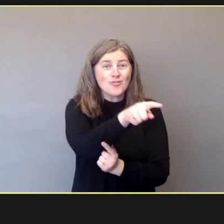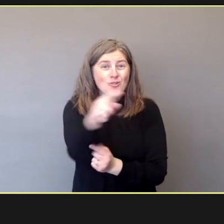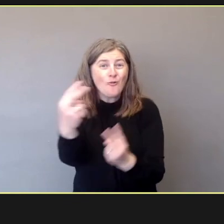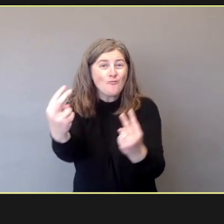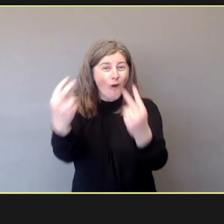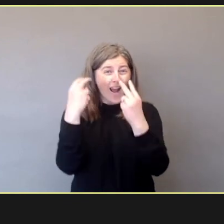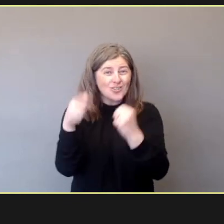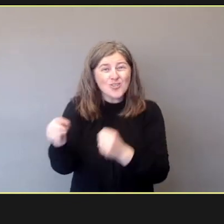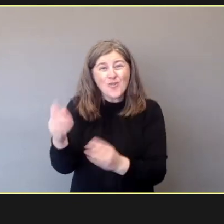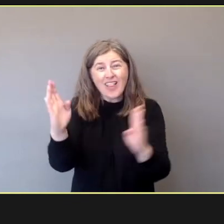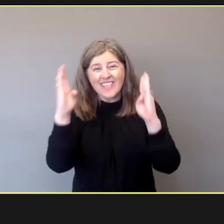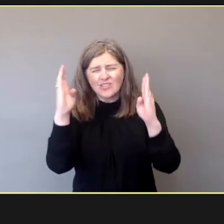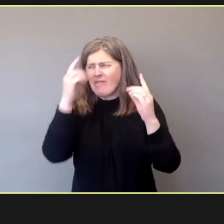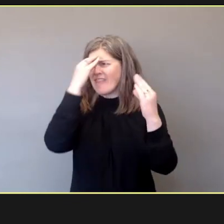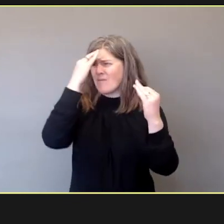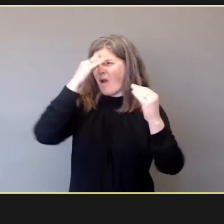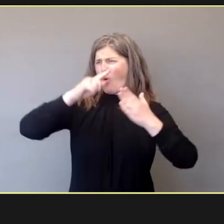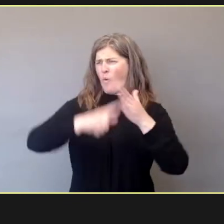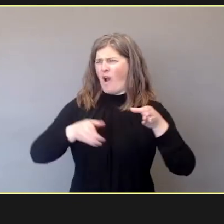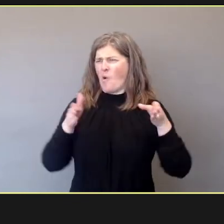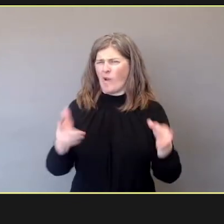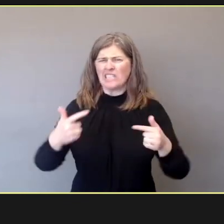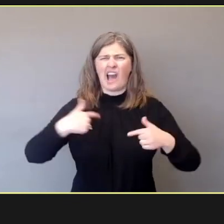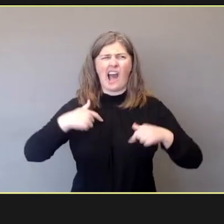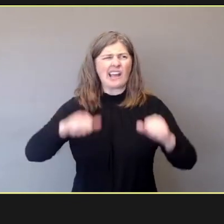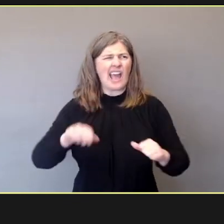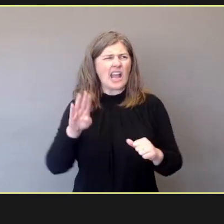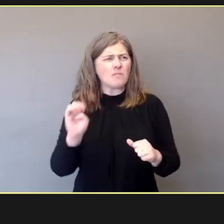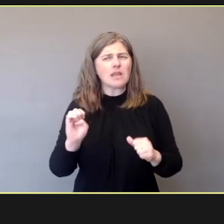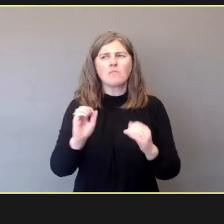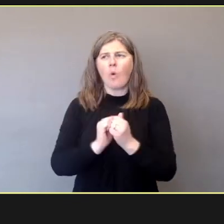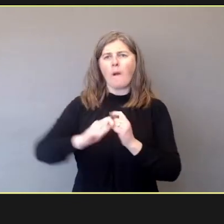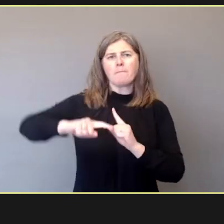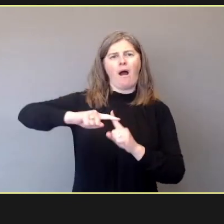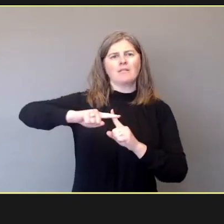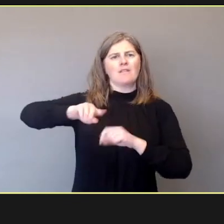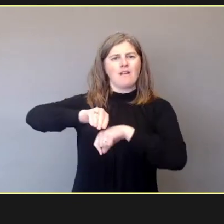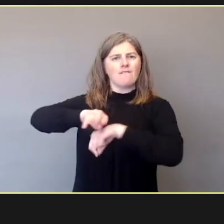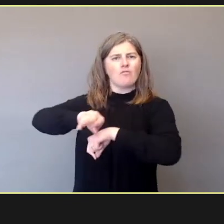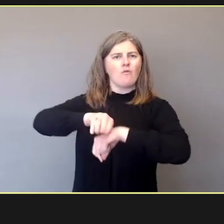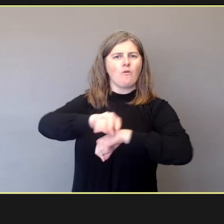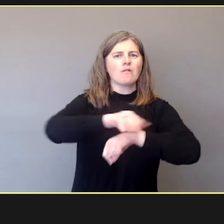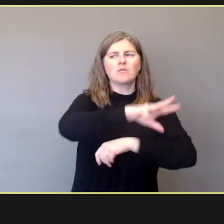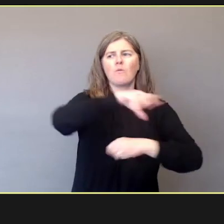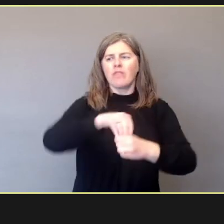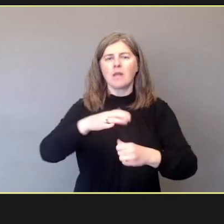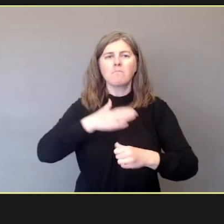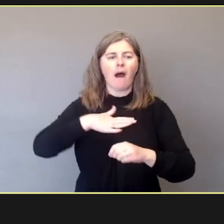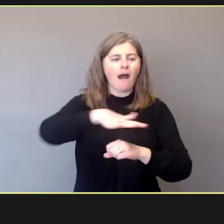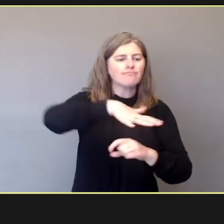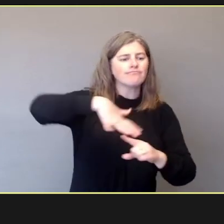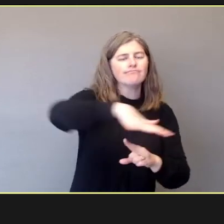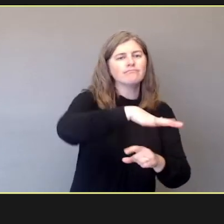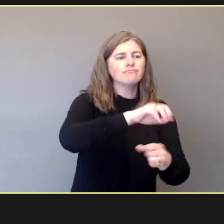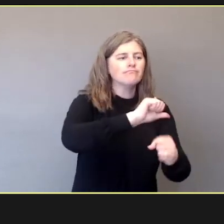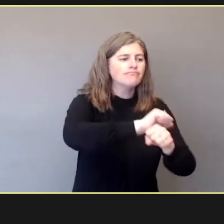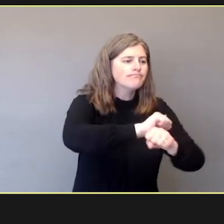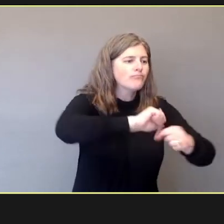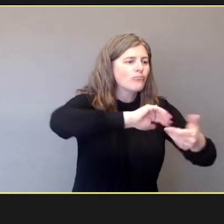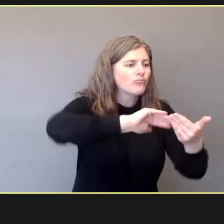listening to think about what ways you can be a positive influence in your own workplace,